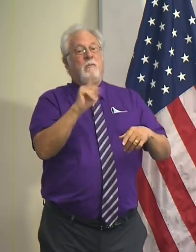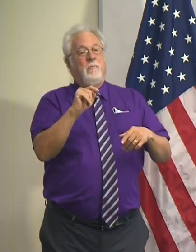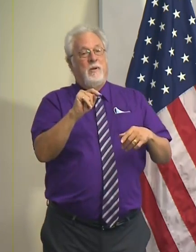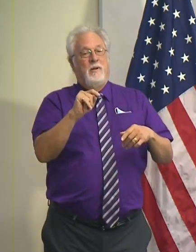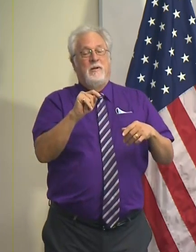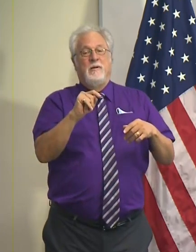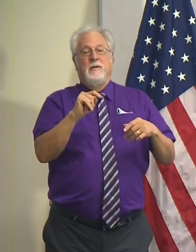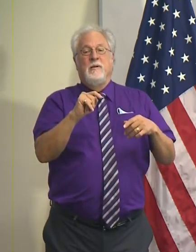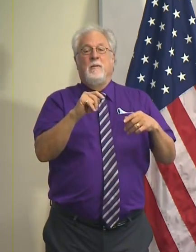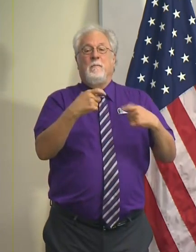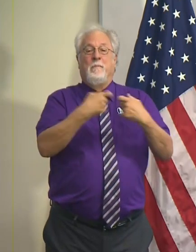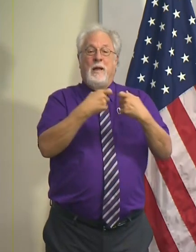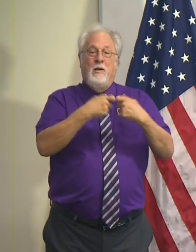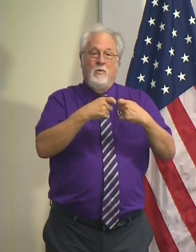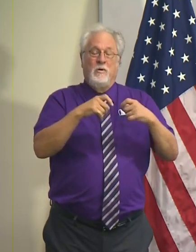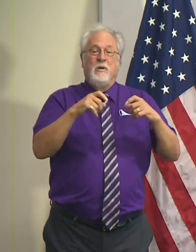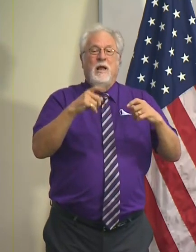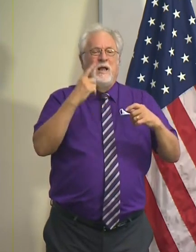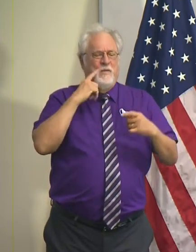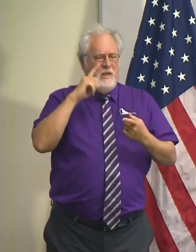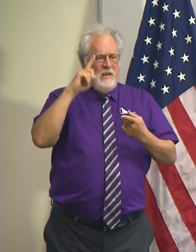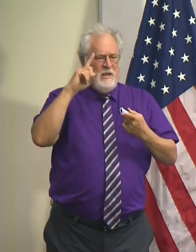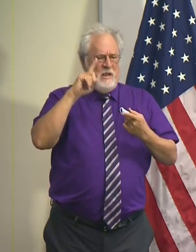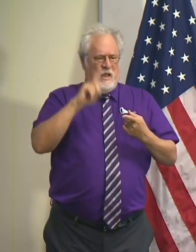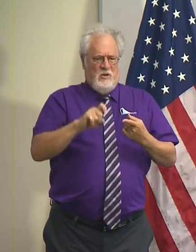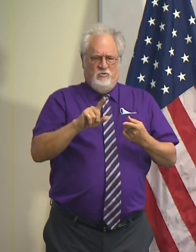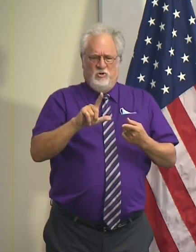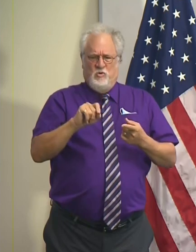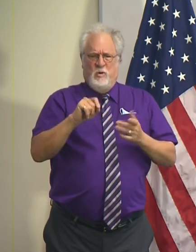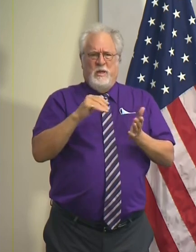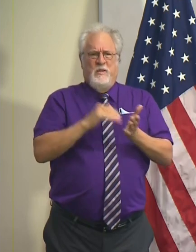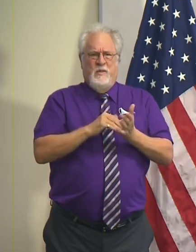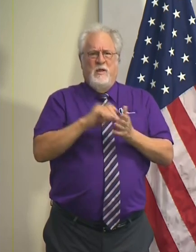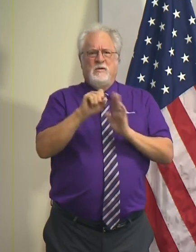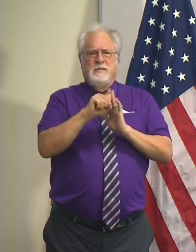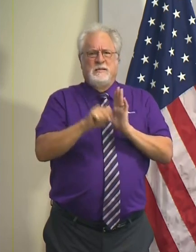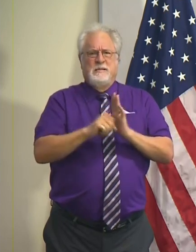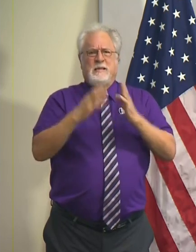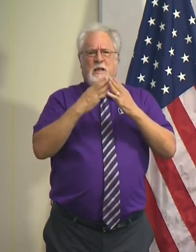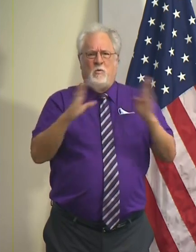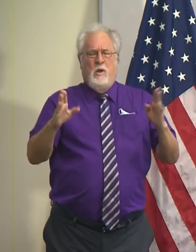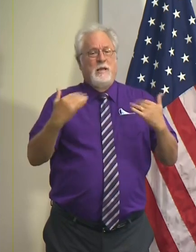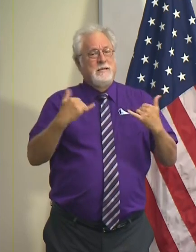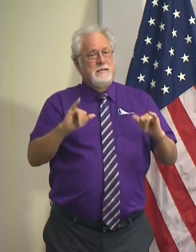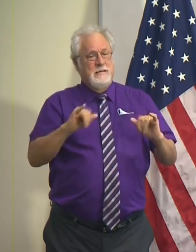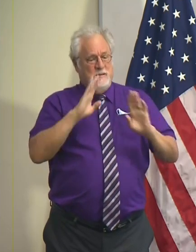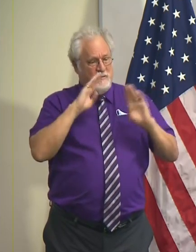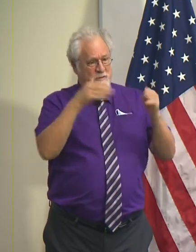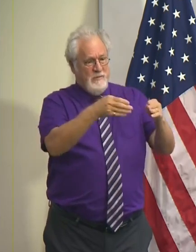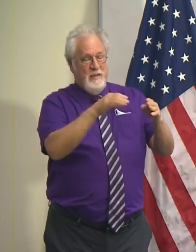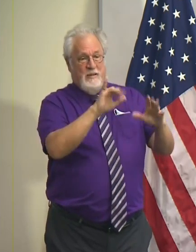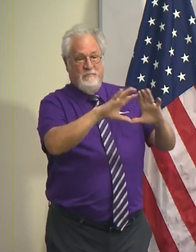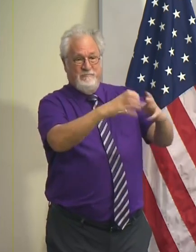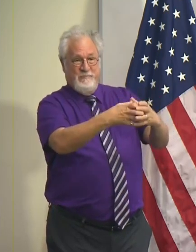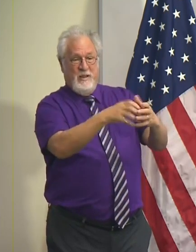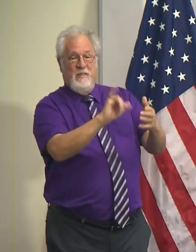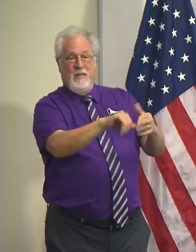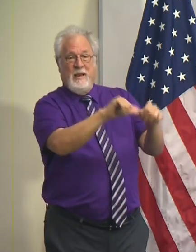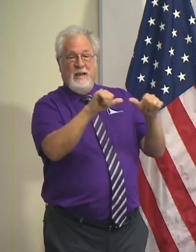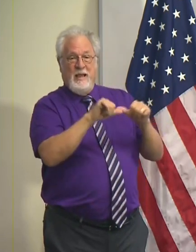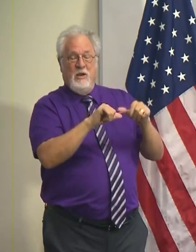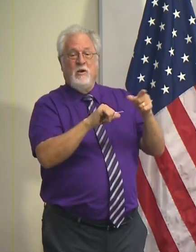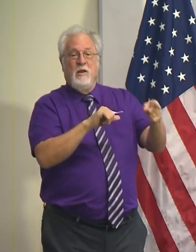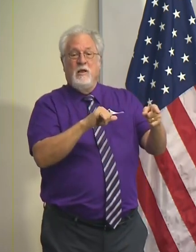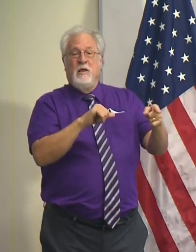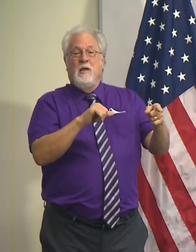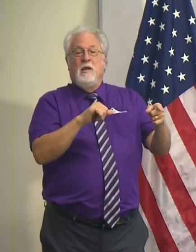with respect to power outages, I think we're down to about 120,000 statewide. They are concentrated in that area, and